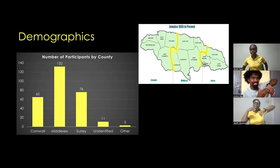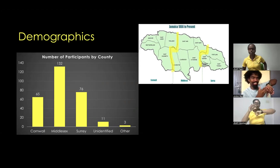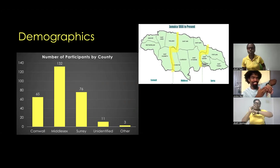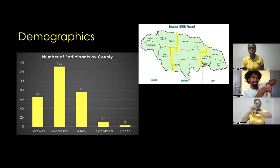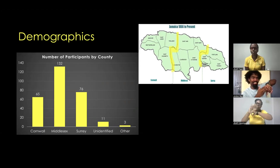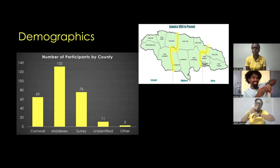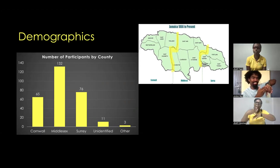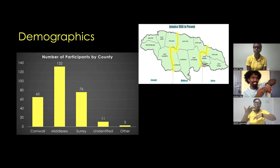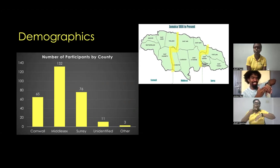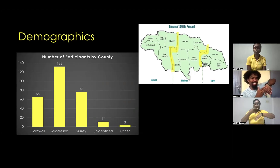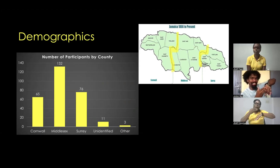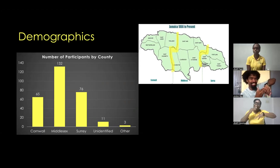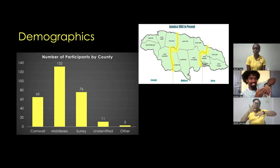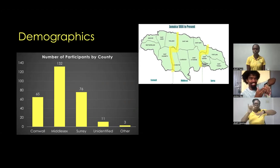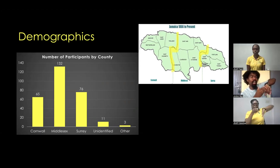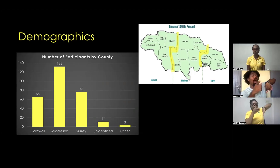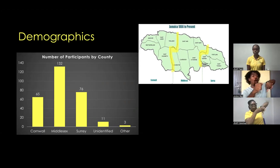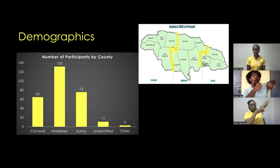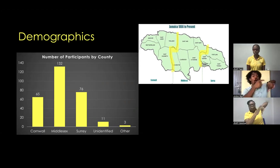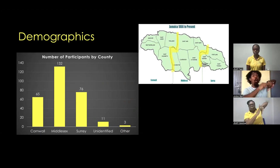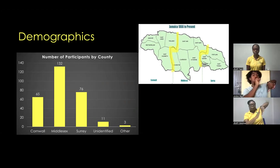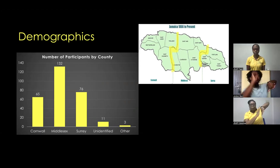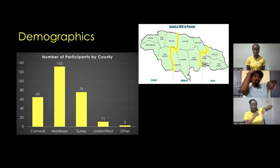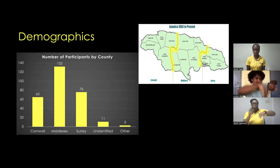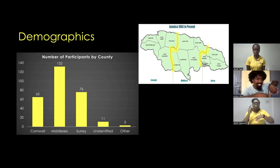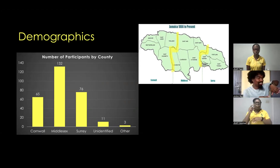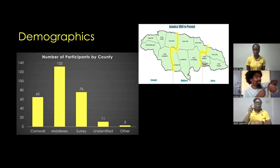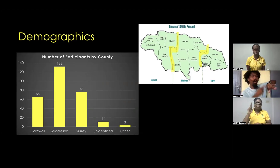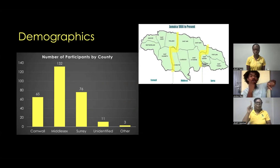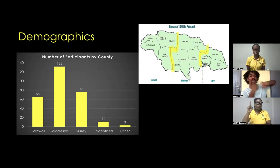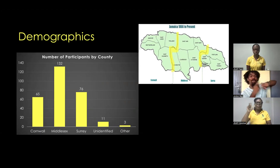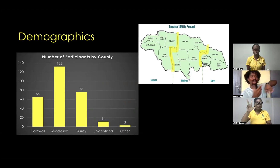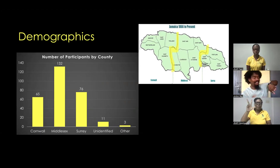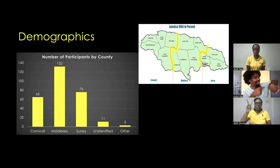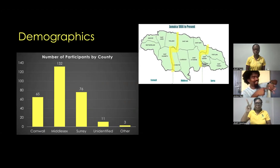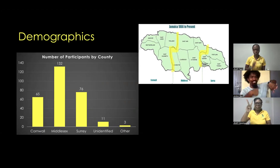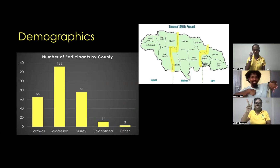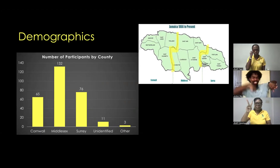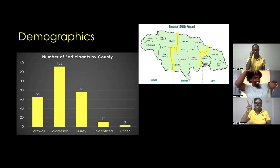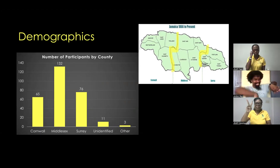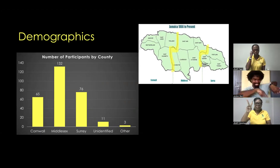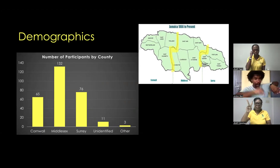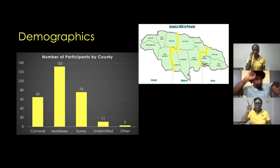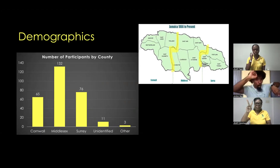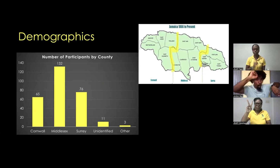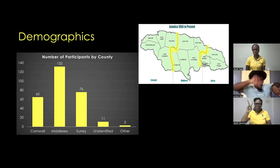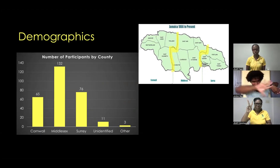Middlesex, St. Anne, St. Catherine, Pomor, etc., it's 132.